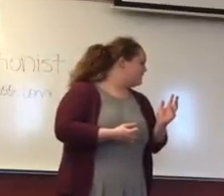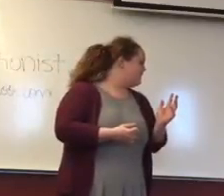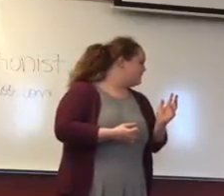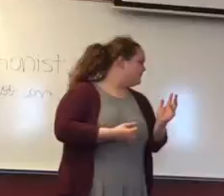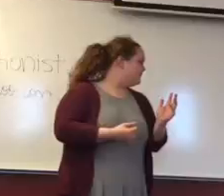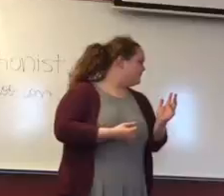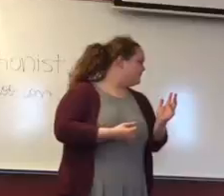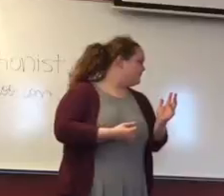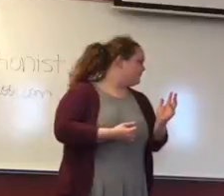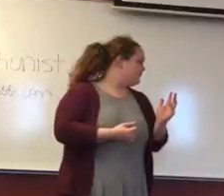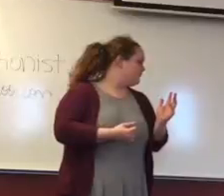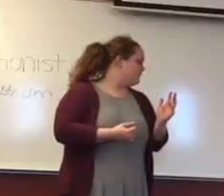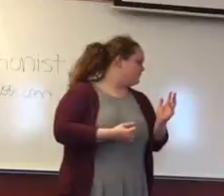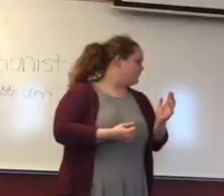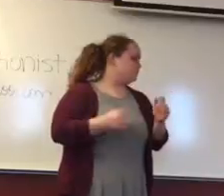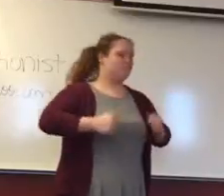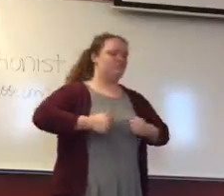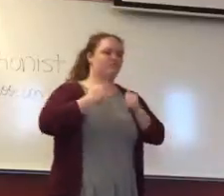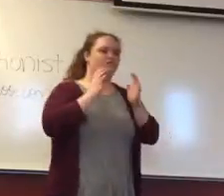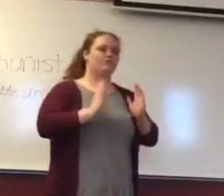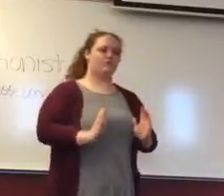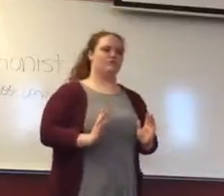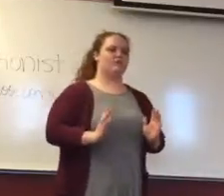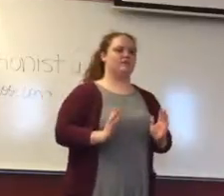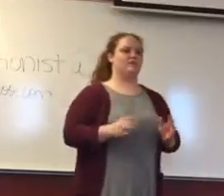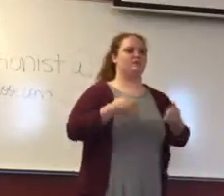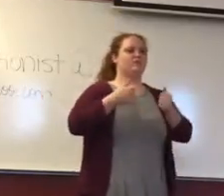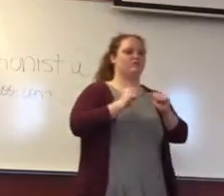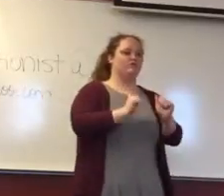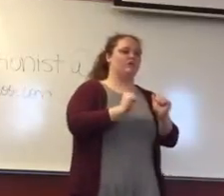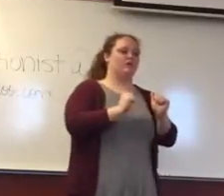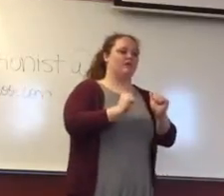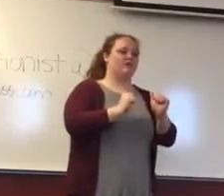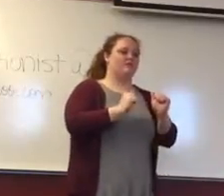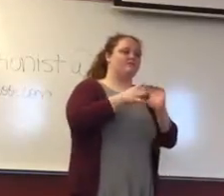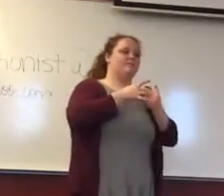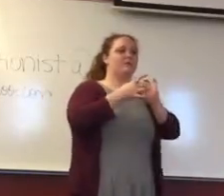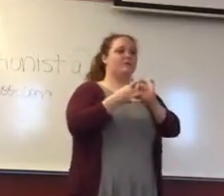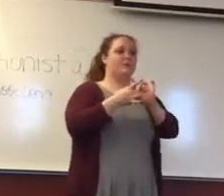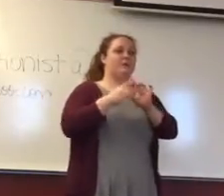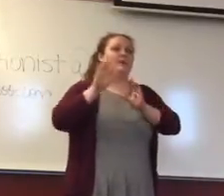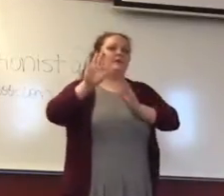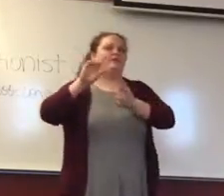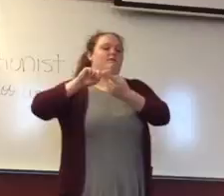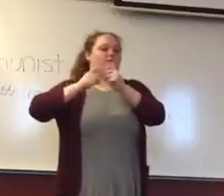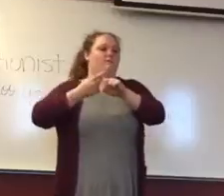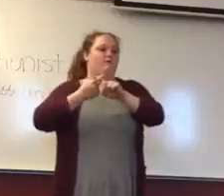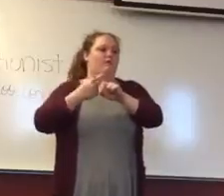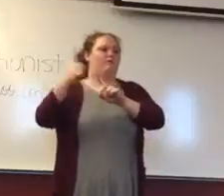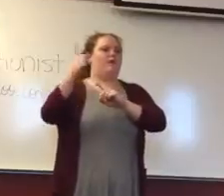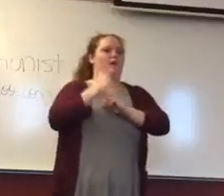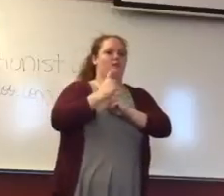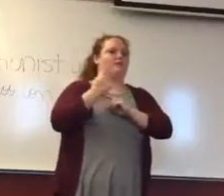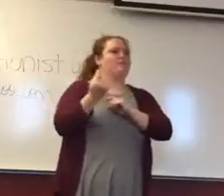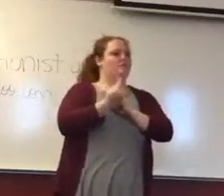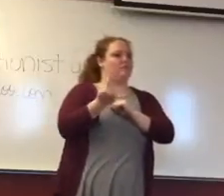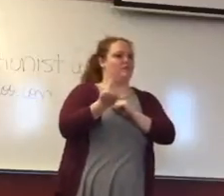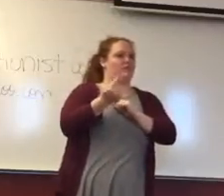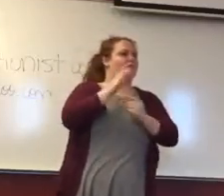was one of the residents. He was trying to hook me up with one of his friends. He asked me if I was single, asked me if I was married, and I was